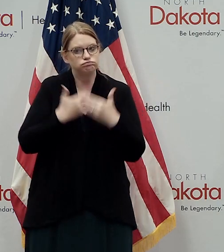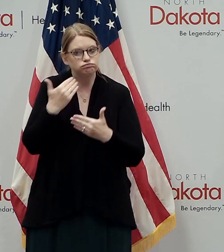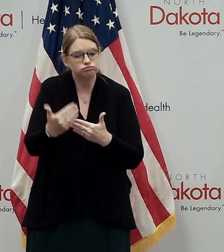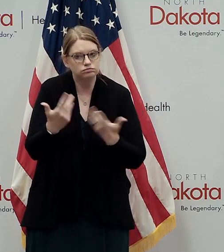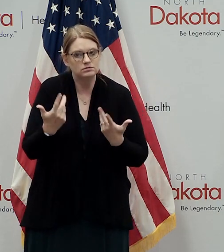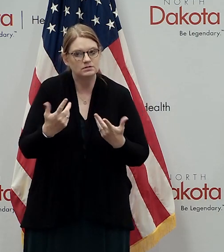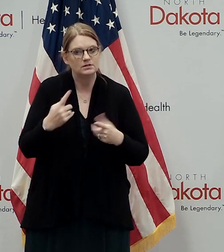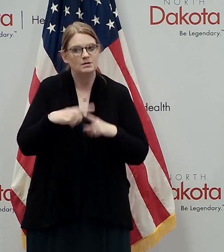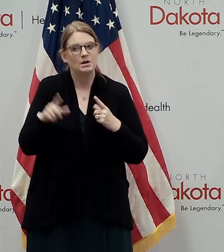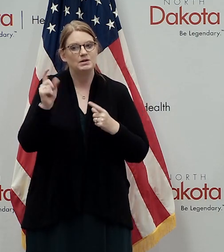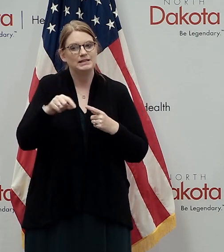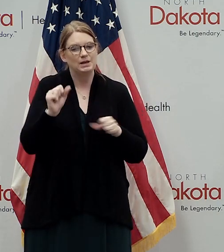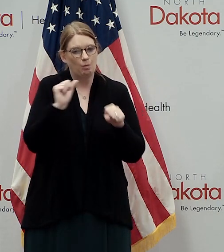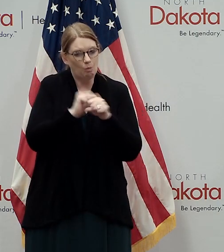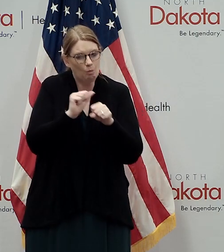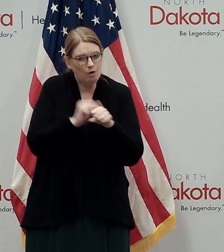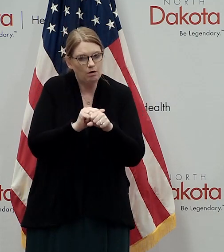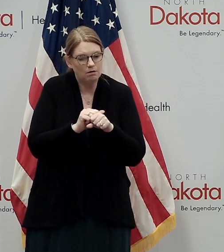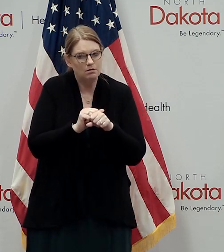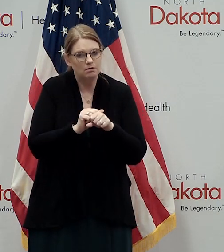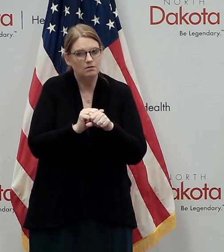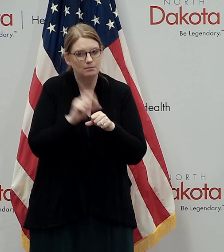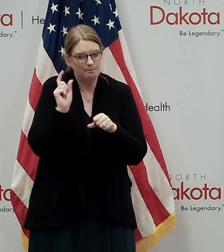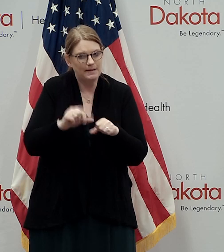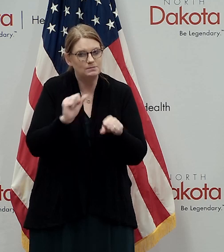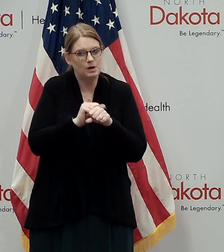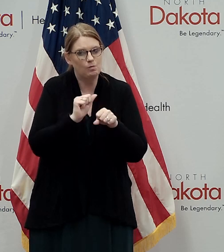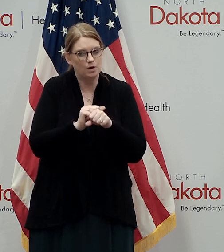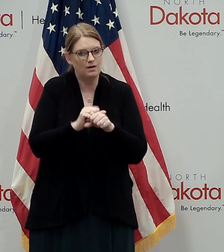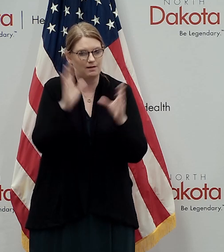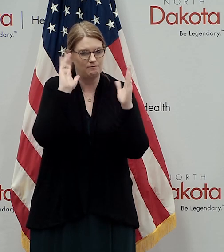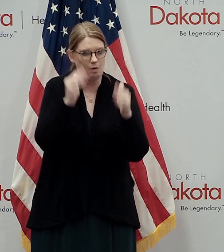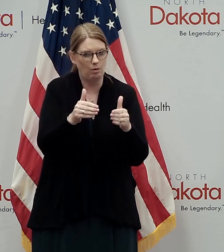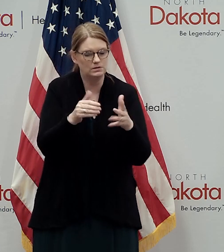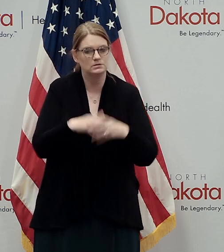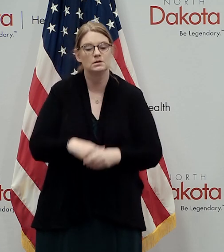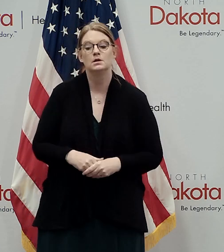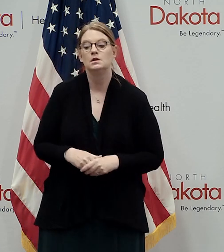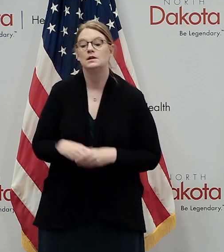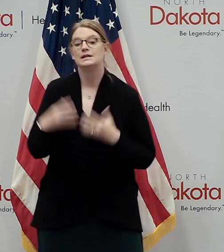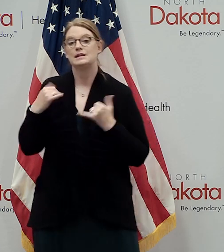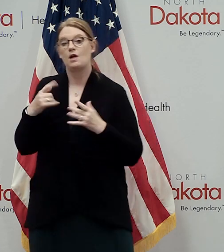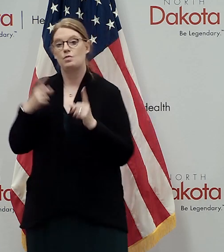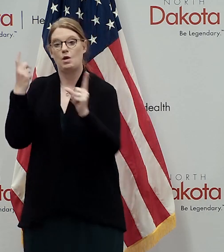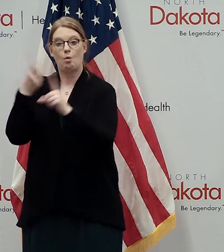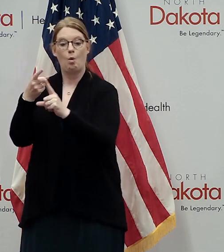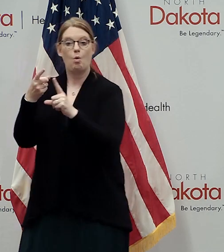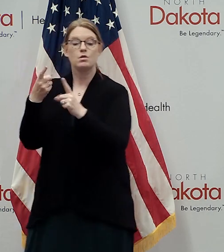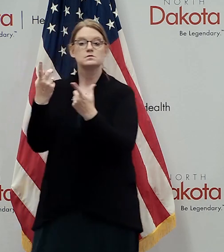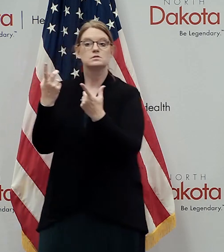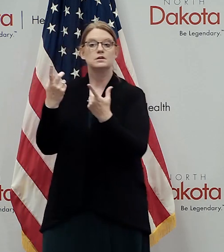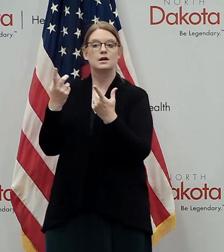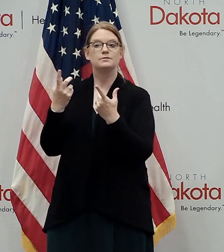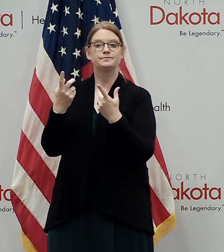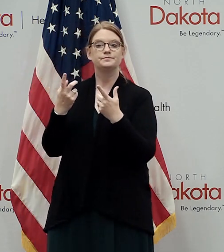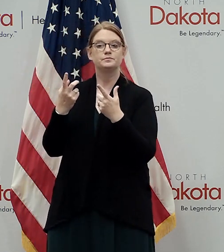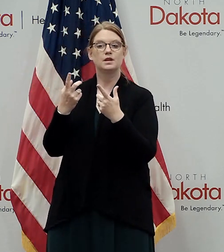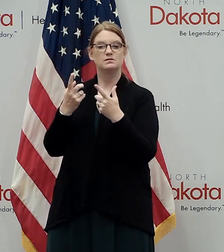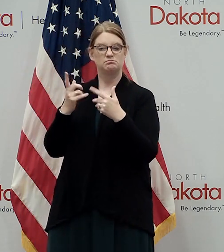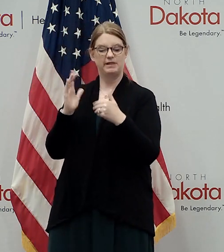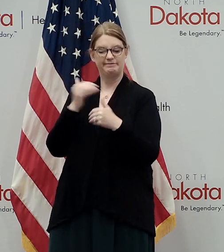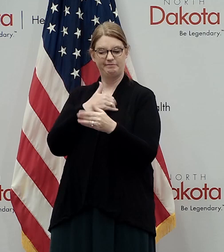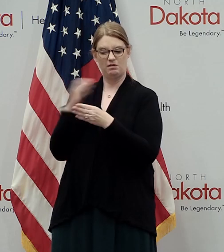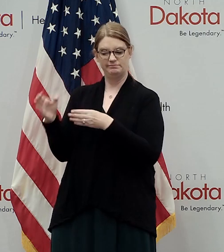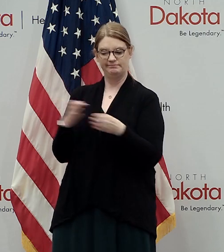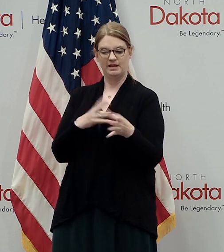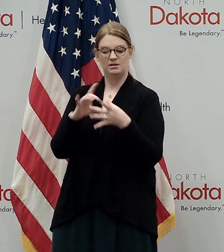to take work and effort for us to get there. One of the things in terms of our goals remains unchanged in terms of the basic strategy